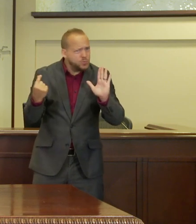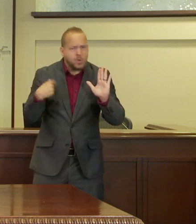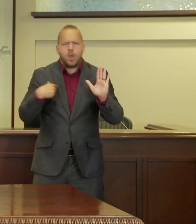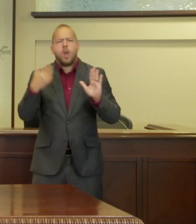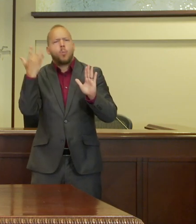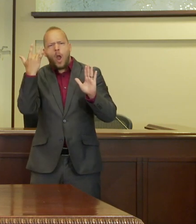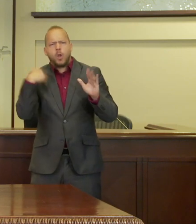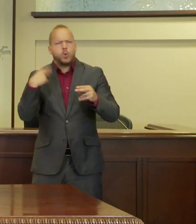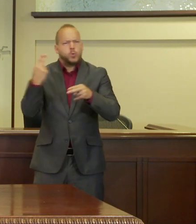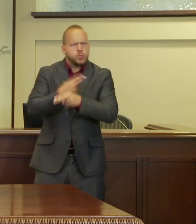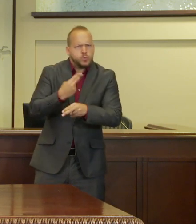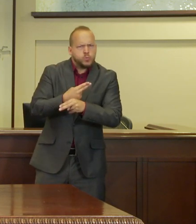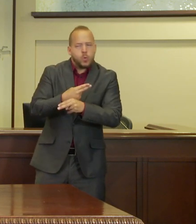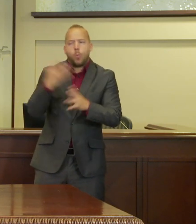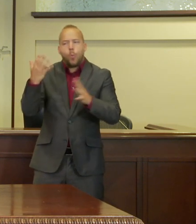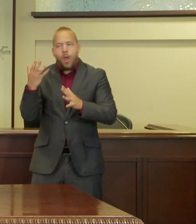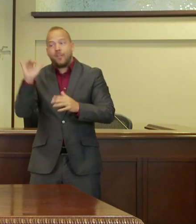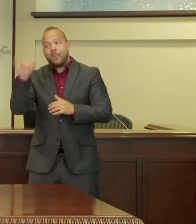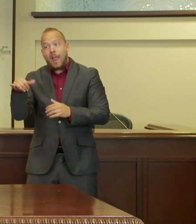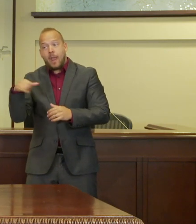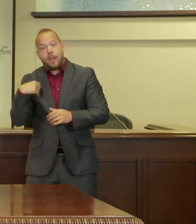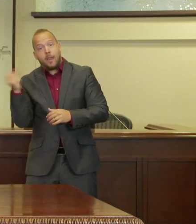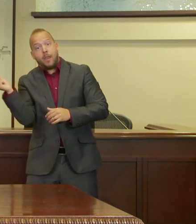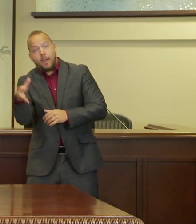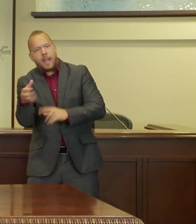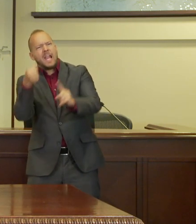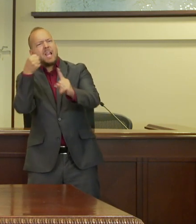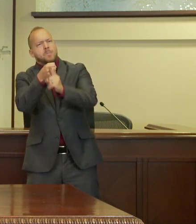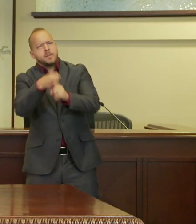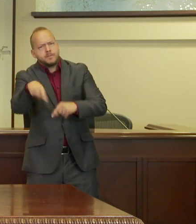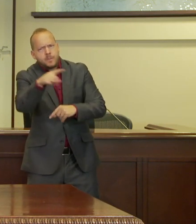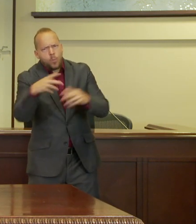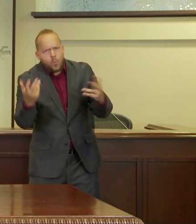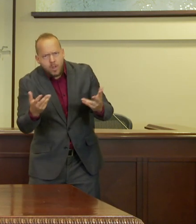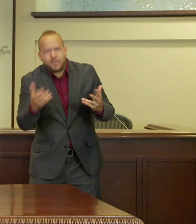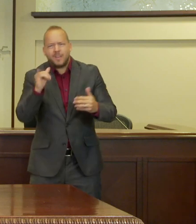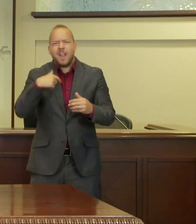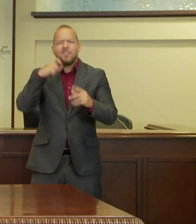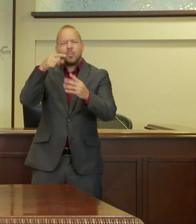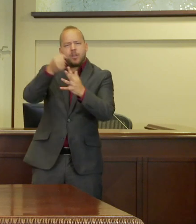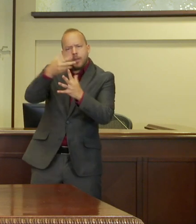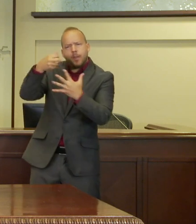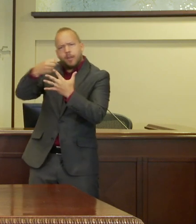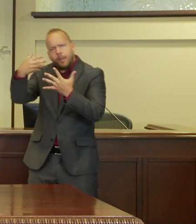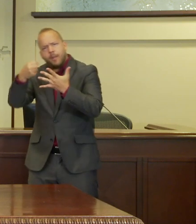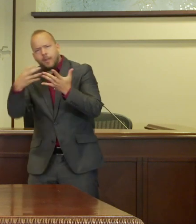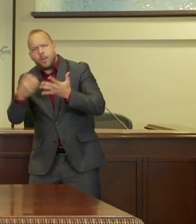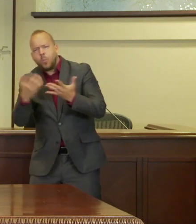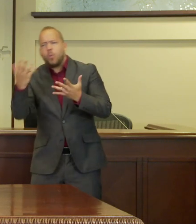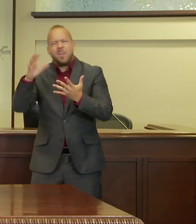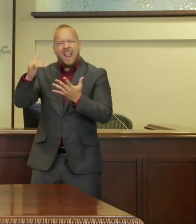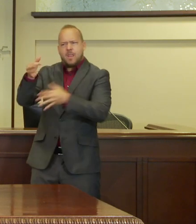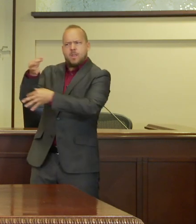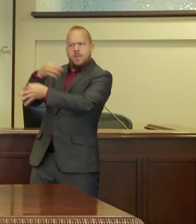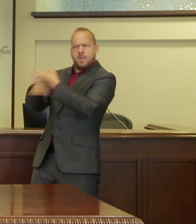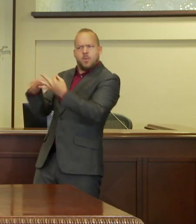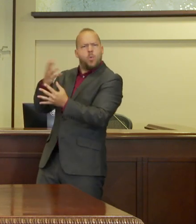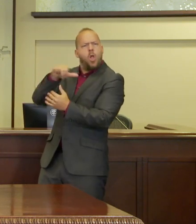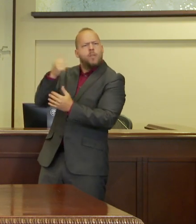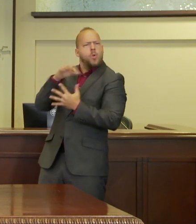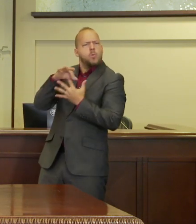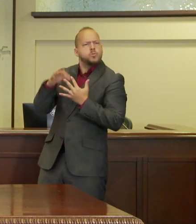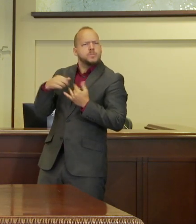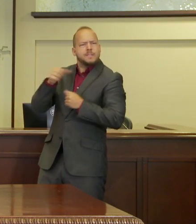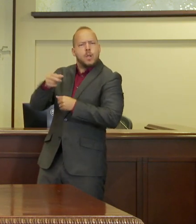are, and what, if any, viable alternatives exist. So I'm not willing to say today I would ban it